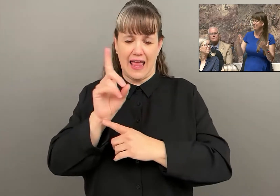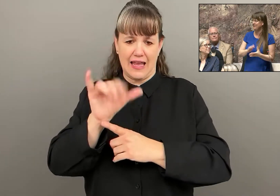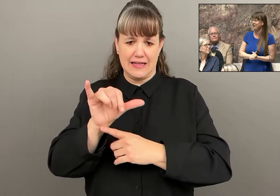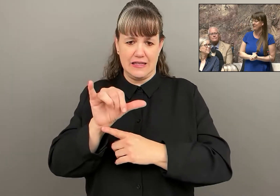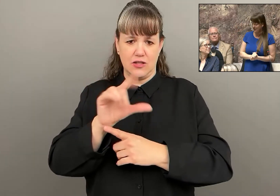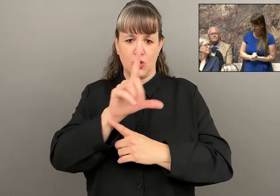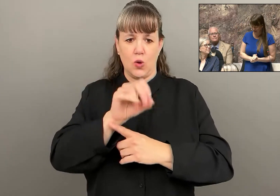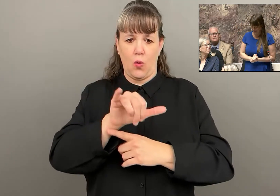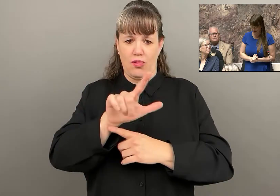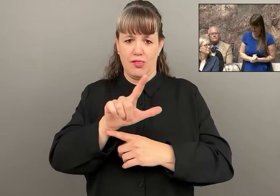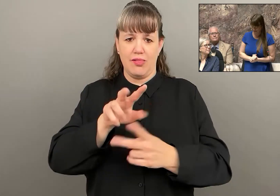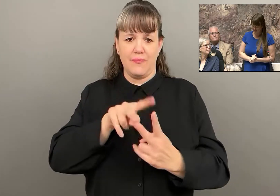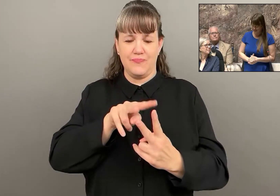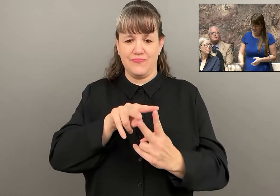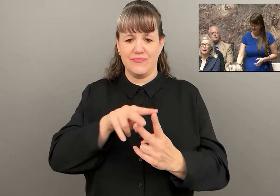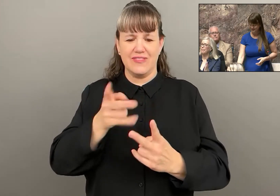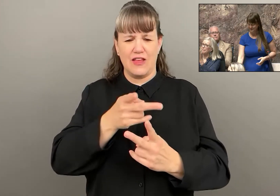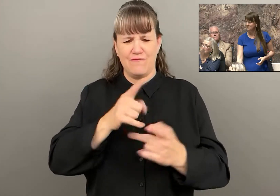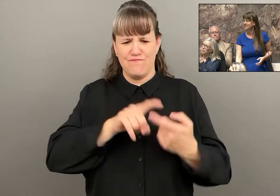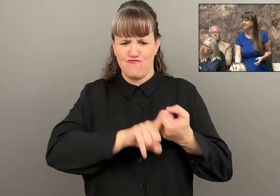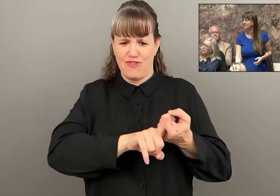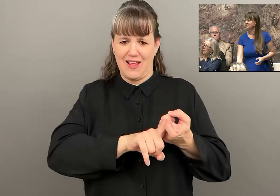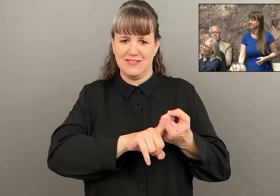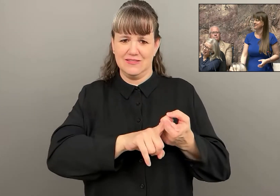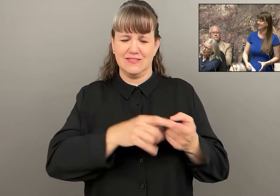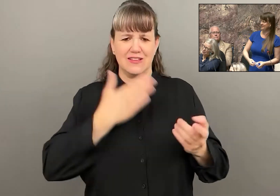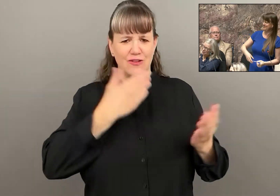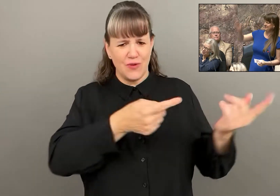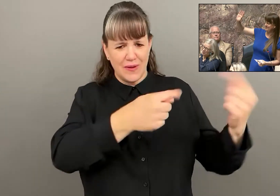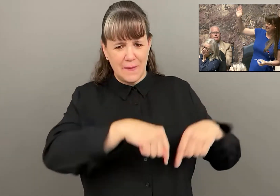please make them feel very welcome.